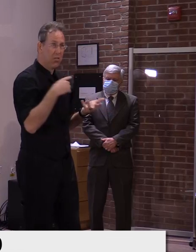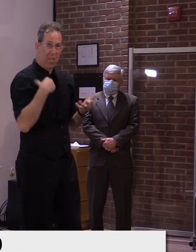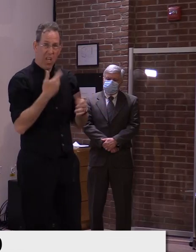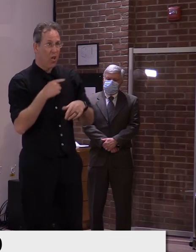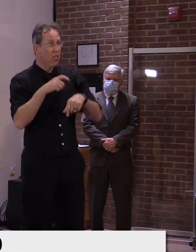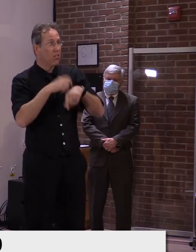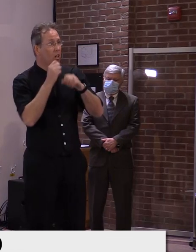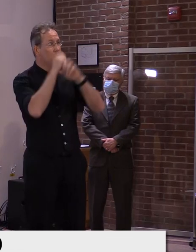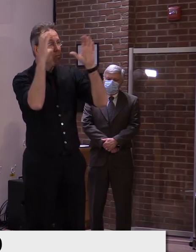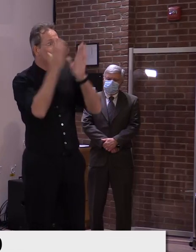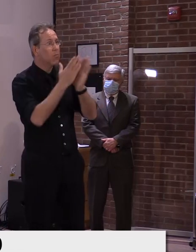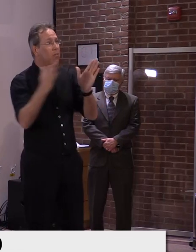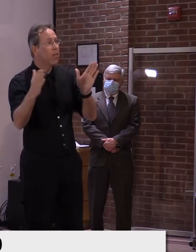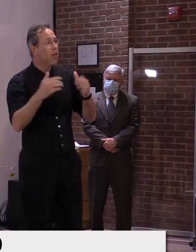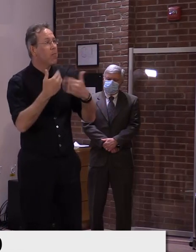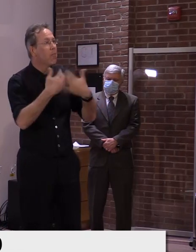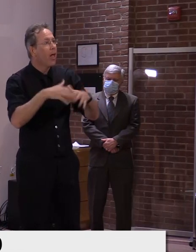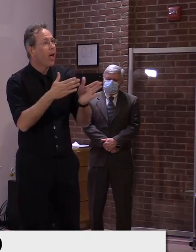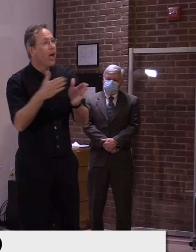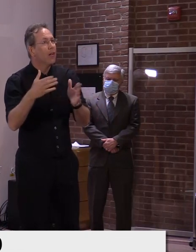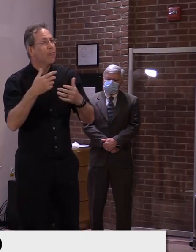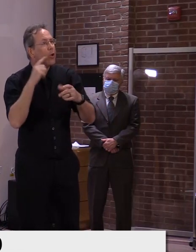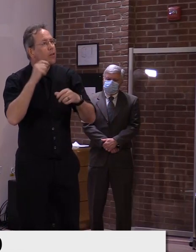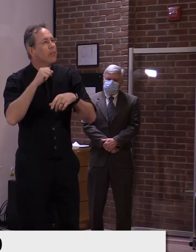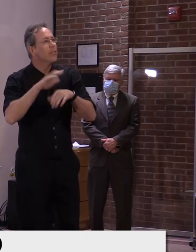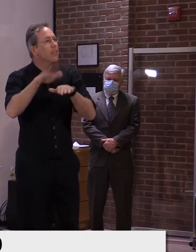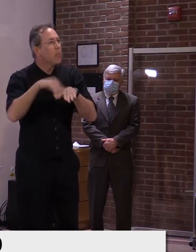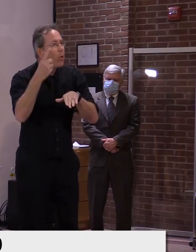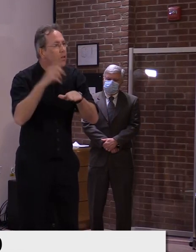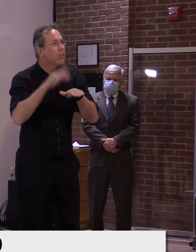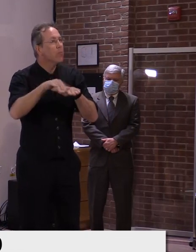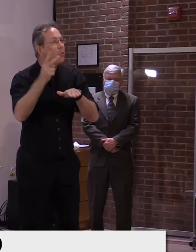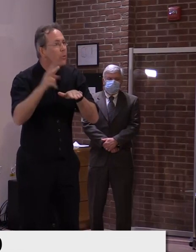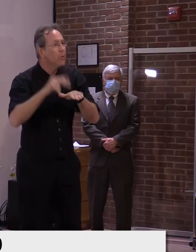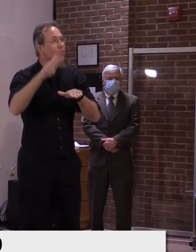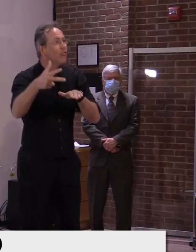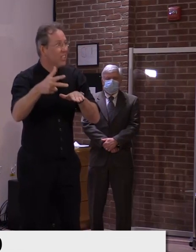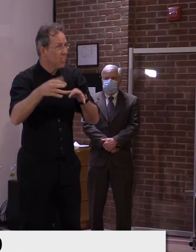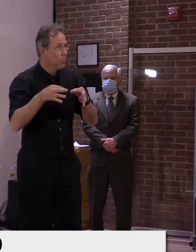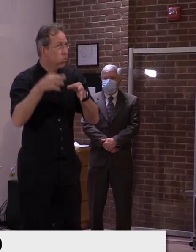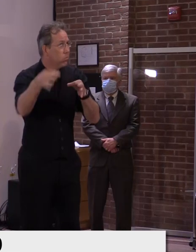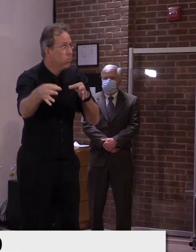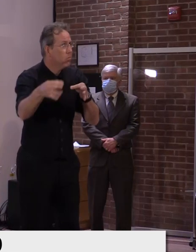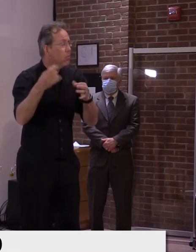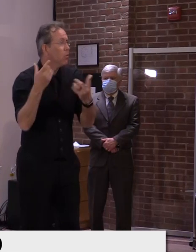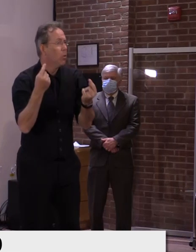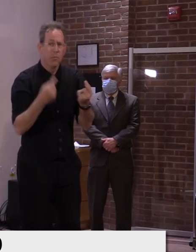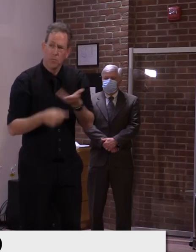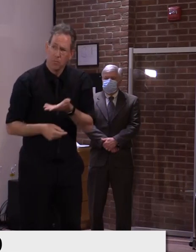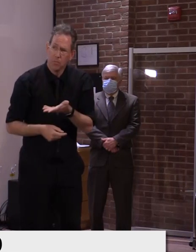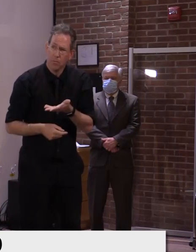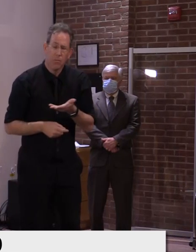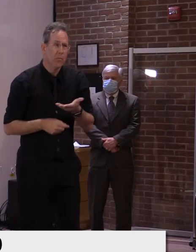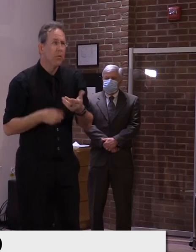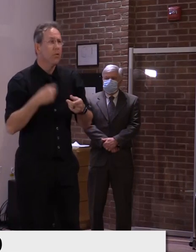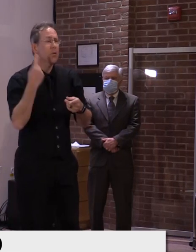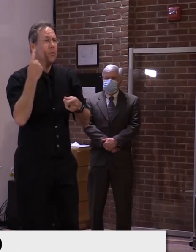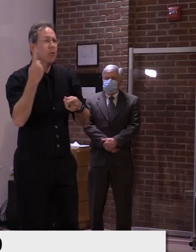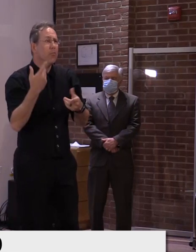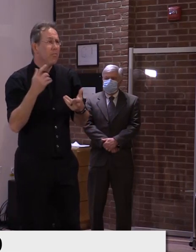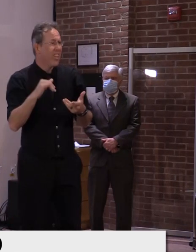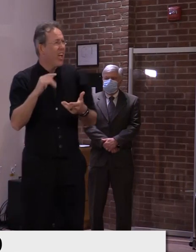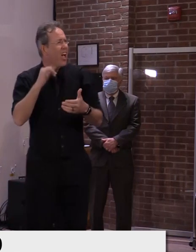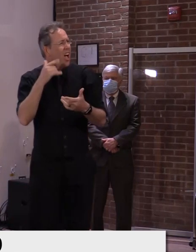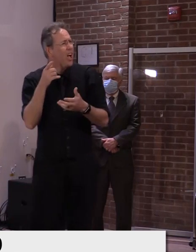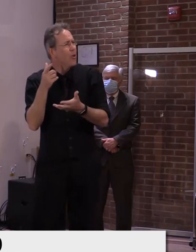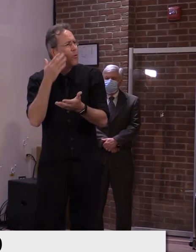really get a clear answer on what circumstances could affect the reopening and the July 4th